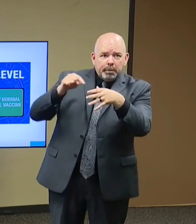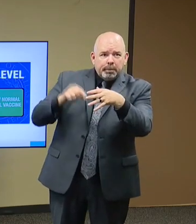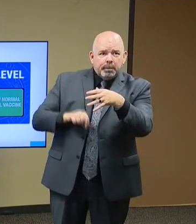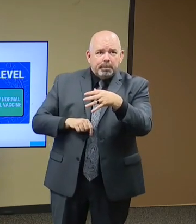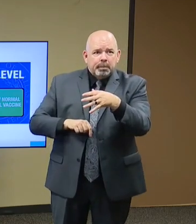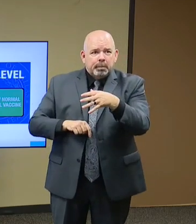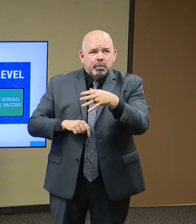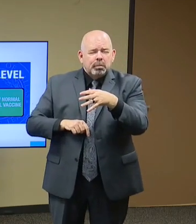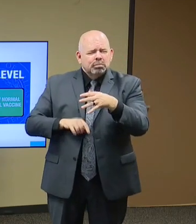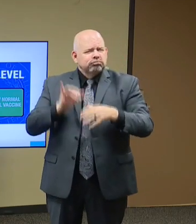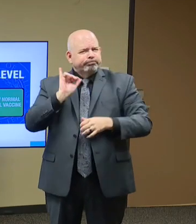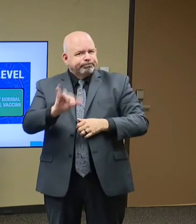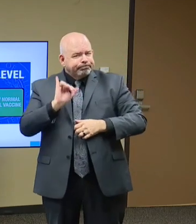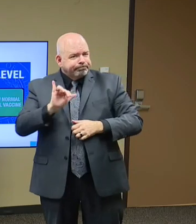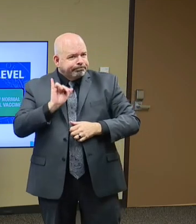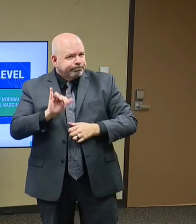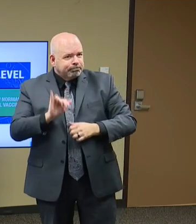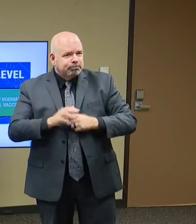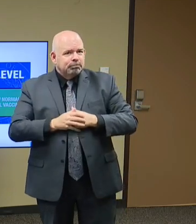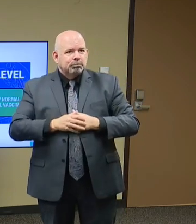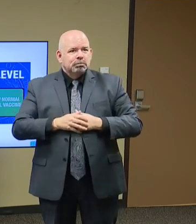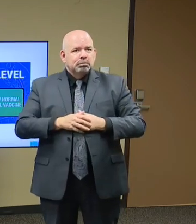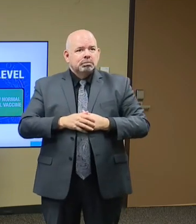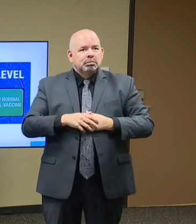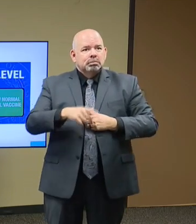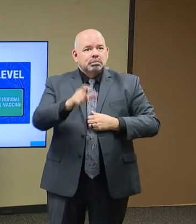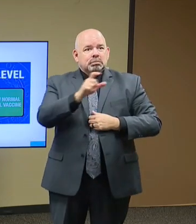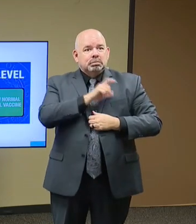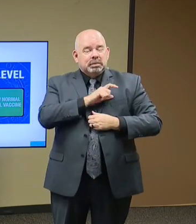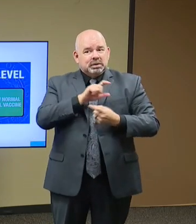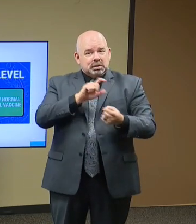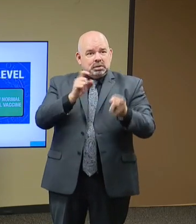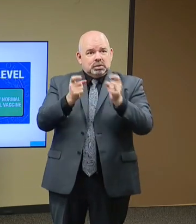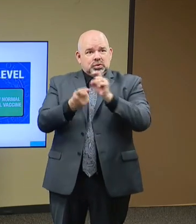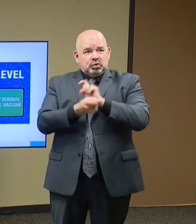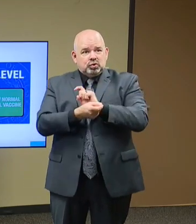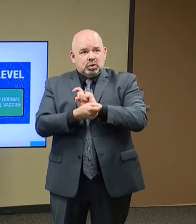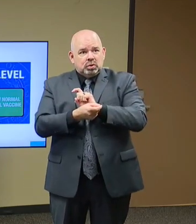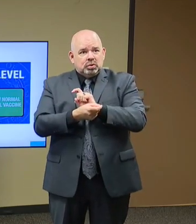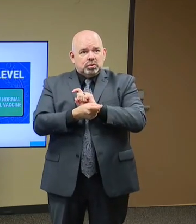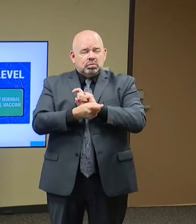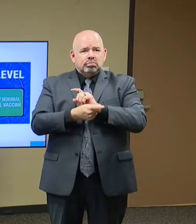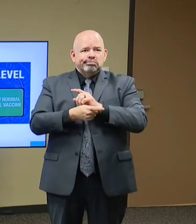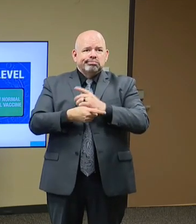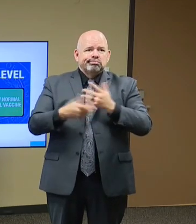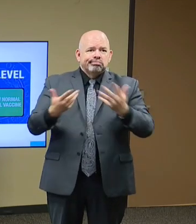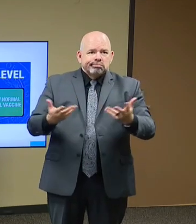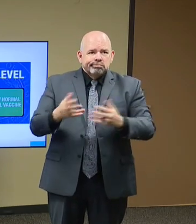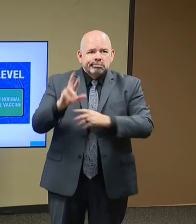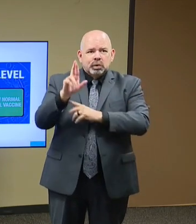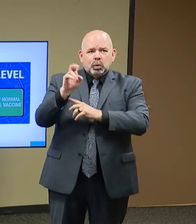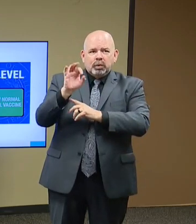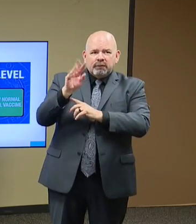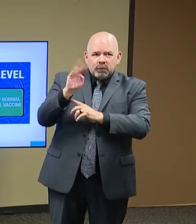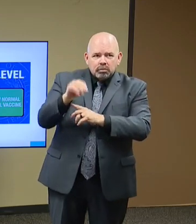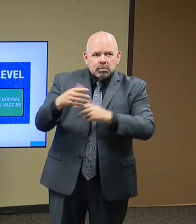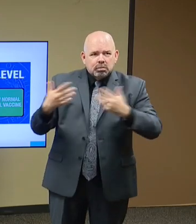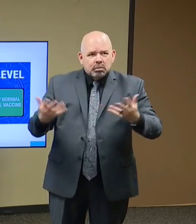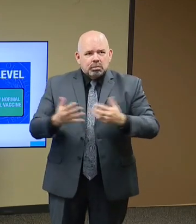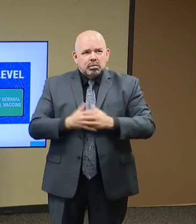in policing reform, city managers, and the county administrator, Daryl Martin, who moderated and led those